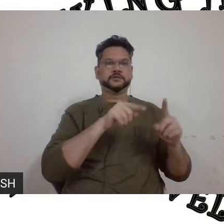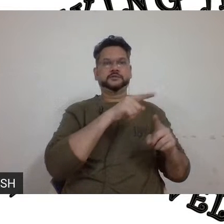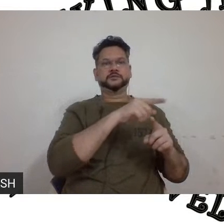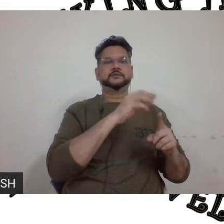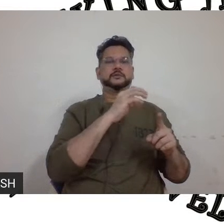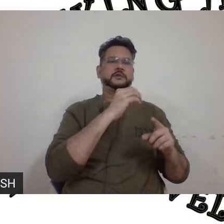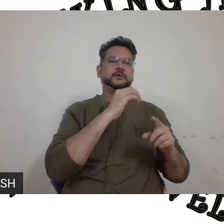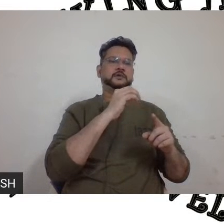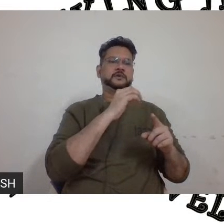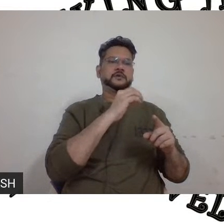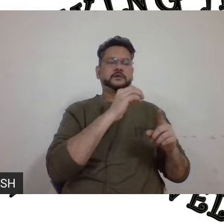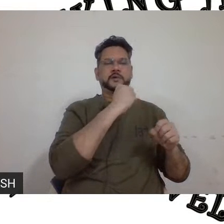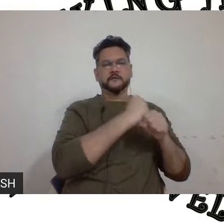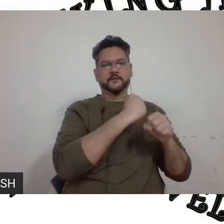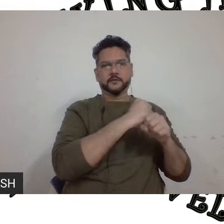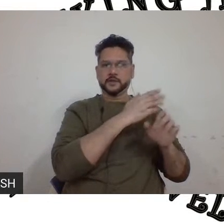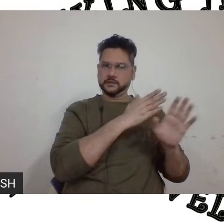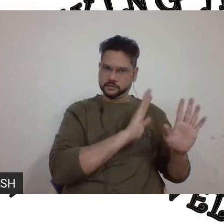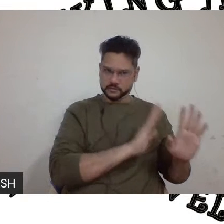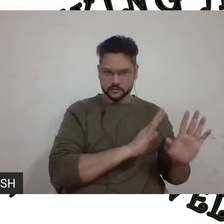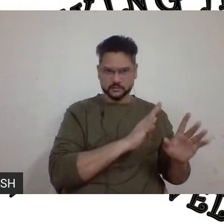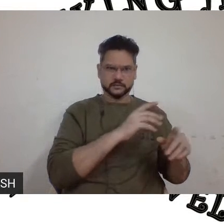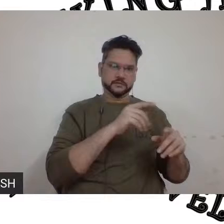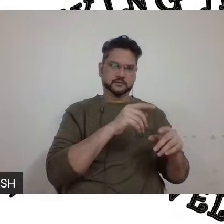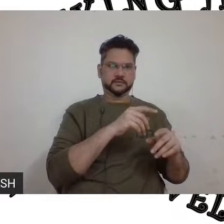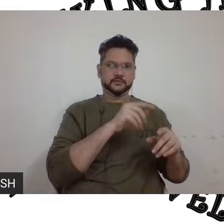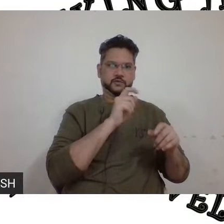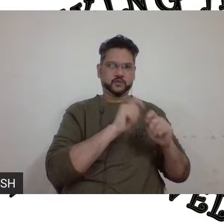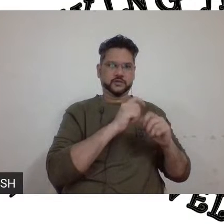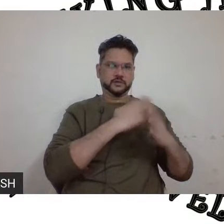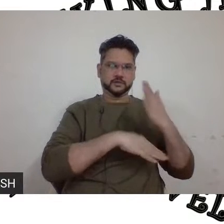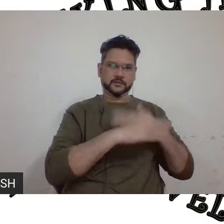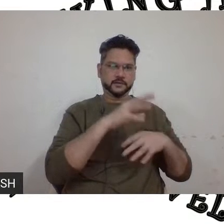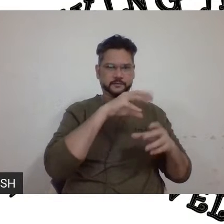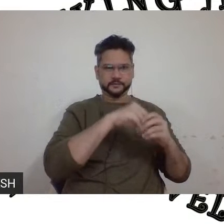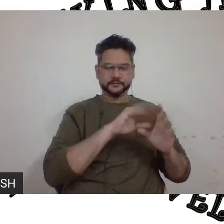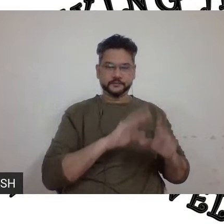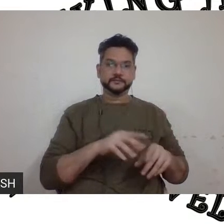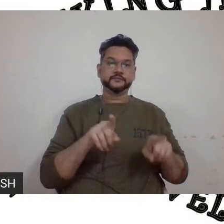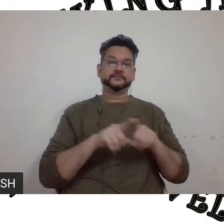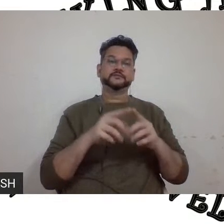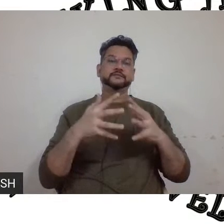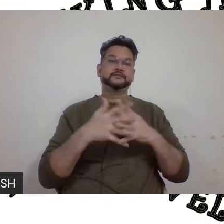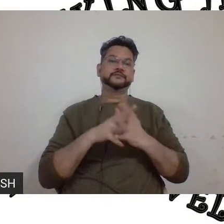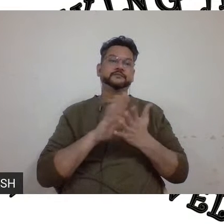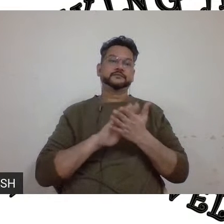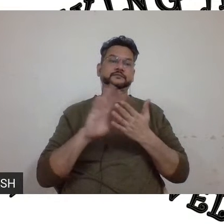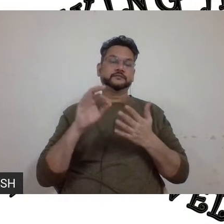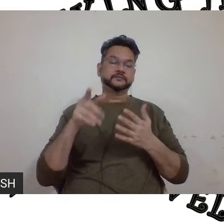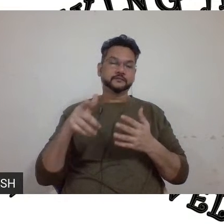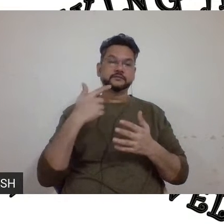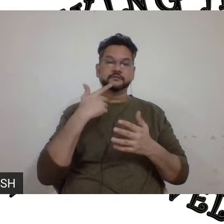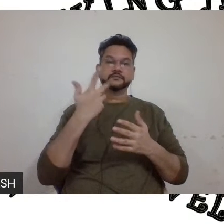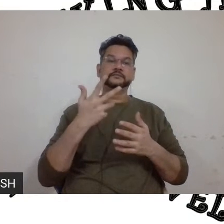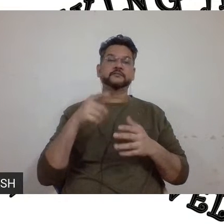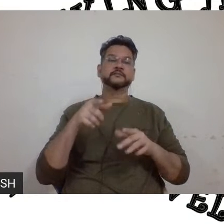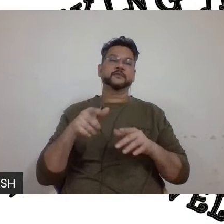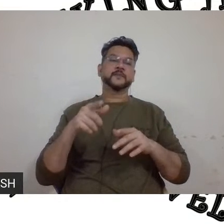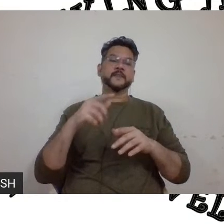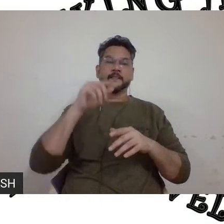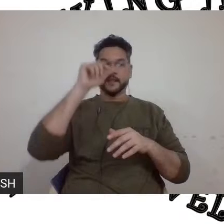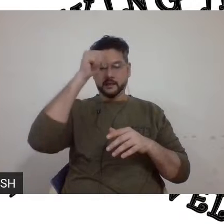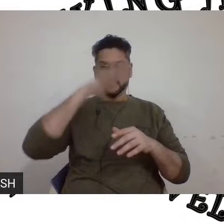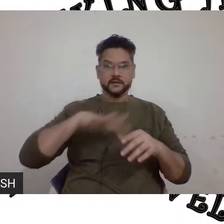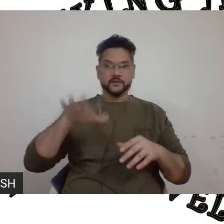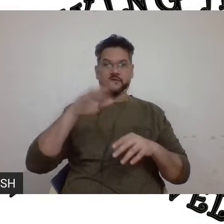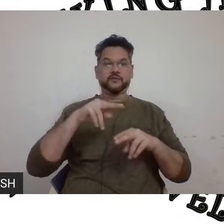there's a WHO report which also says that 87% of the PW in India work in an informal sector. Now, what does it